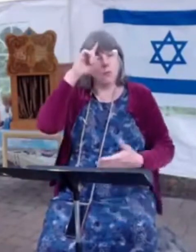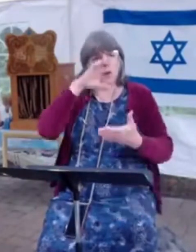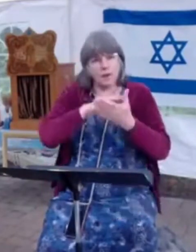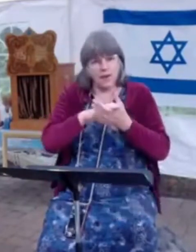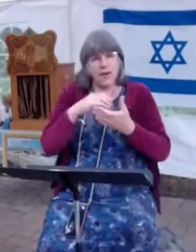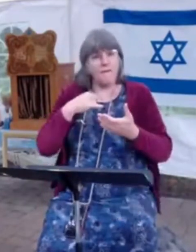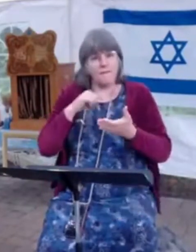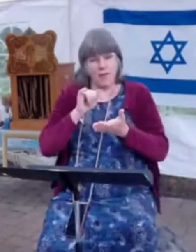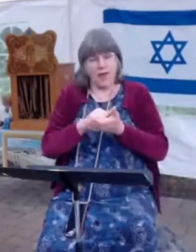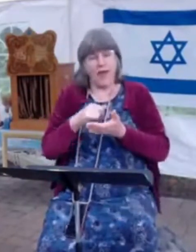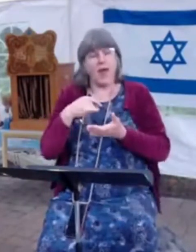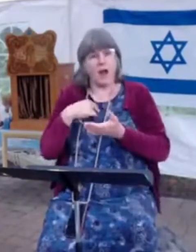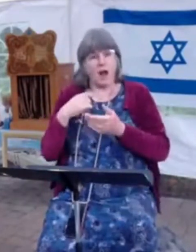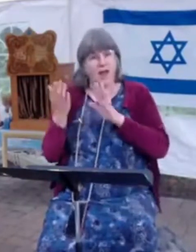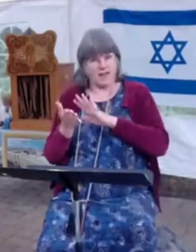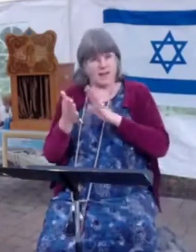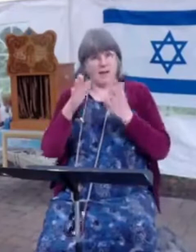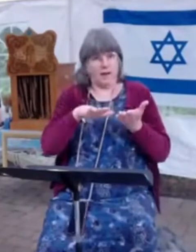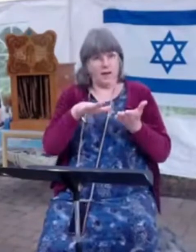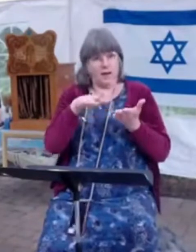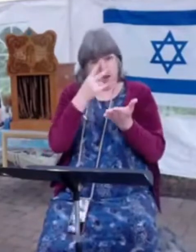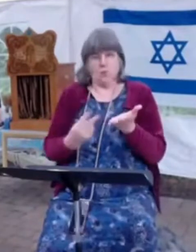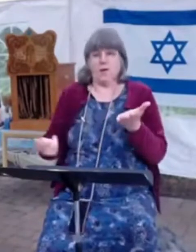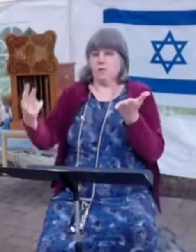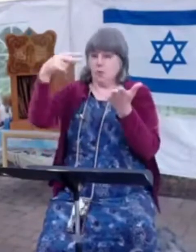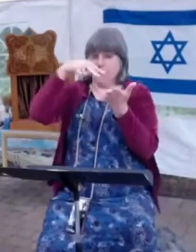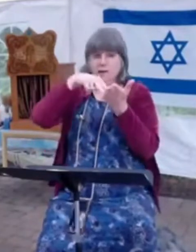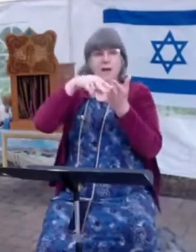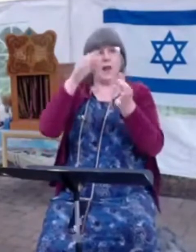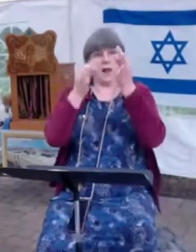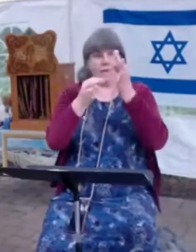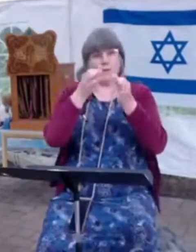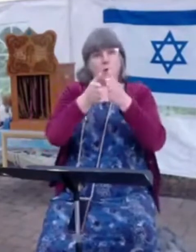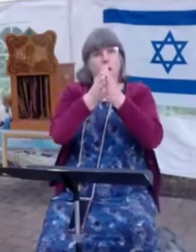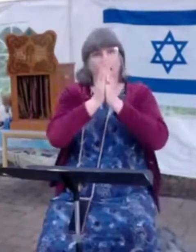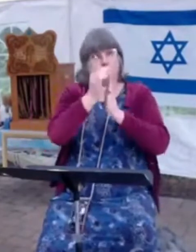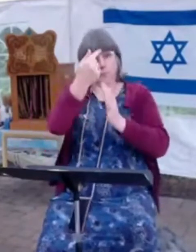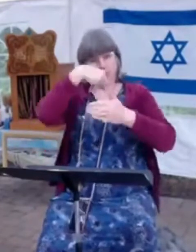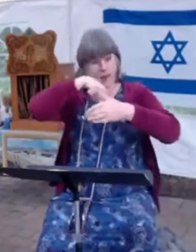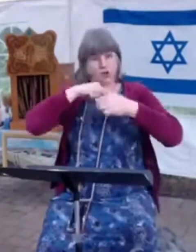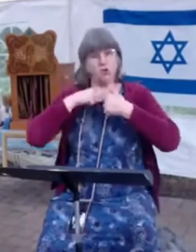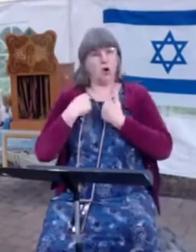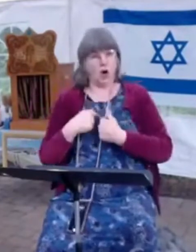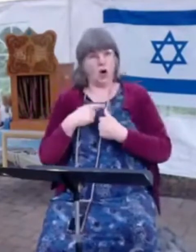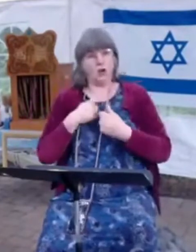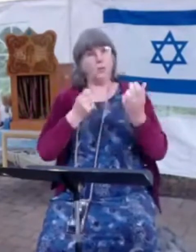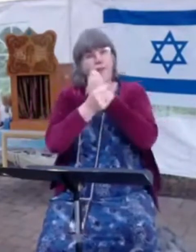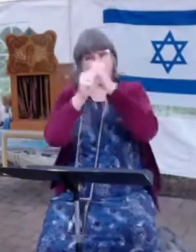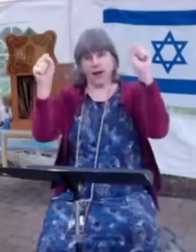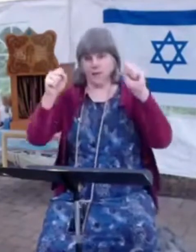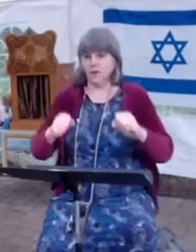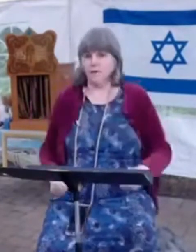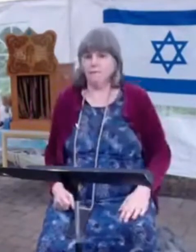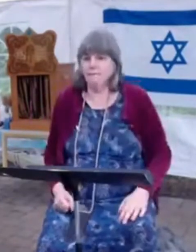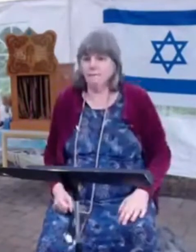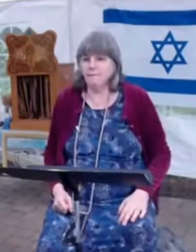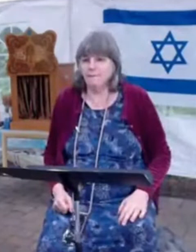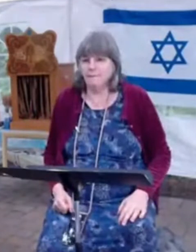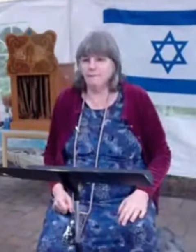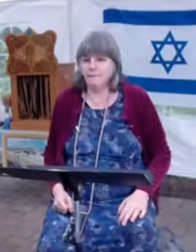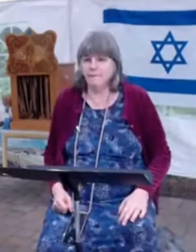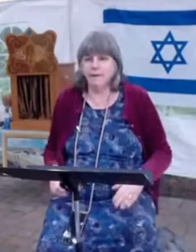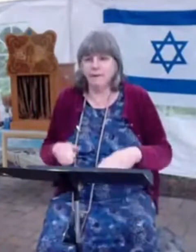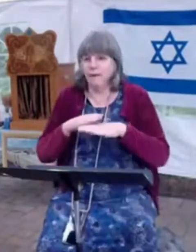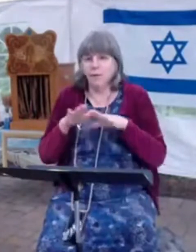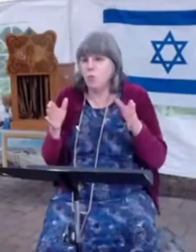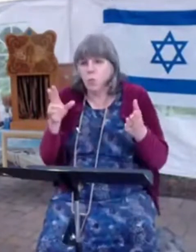was, the time has come. God's kingdom is near. Turn to God from your sins and